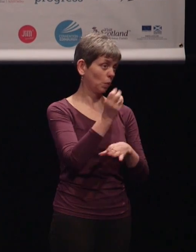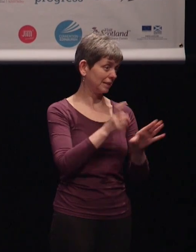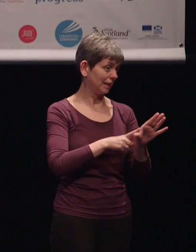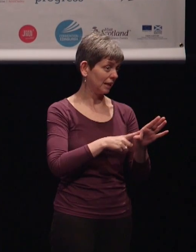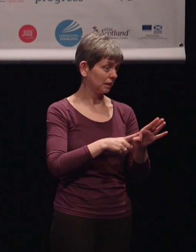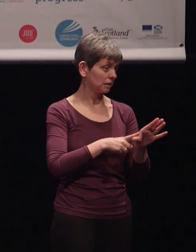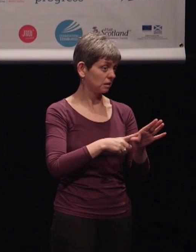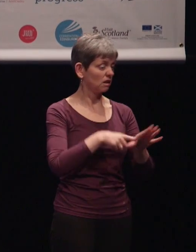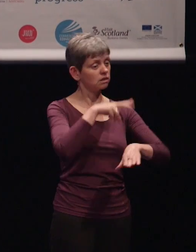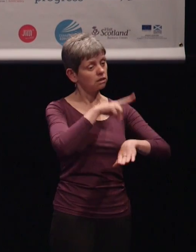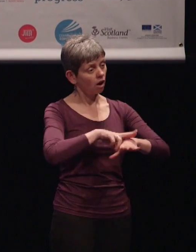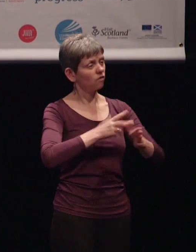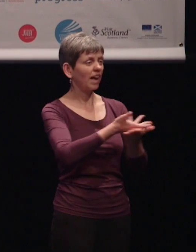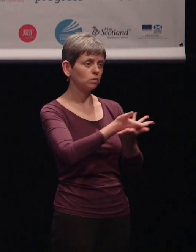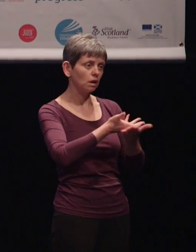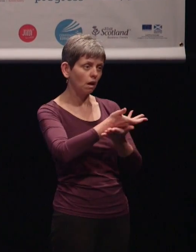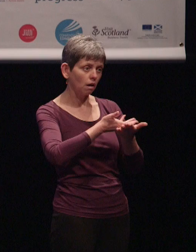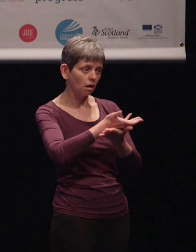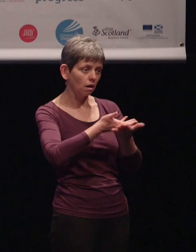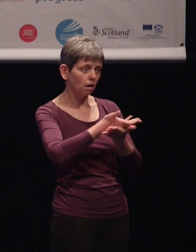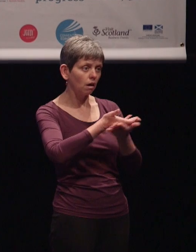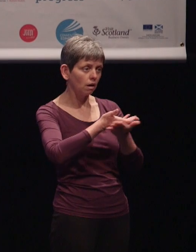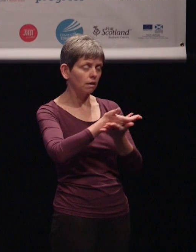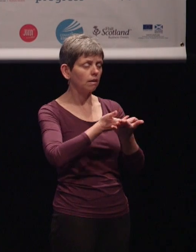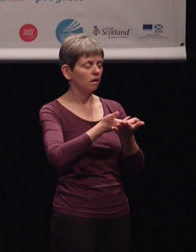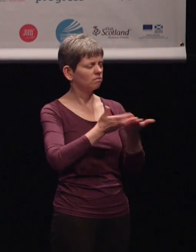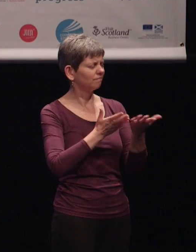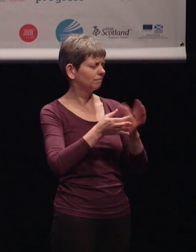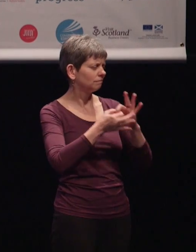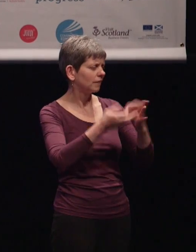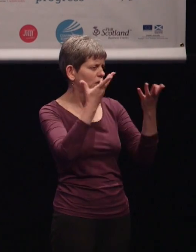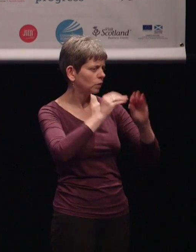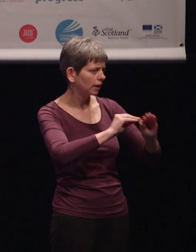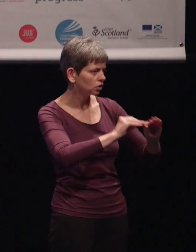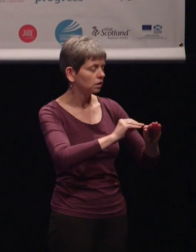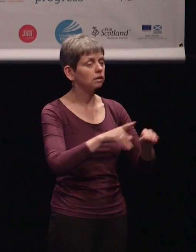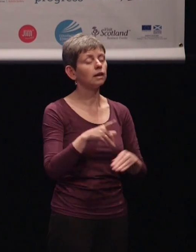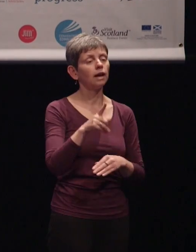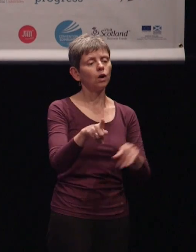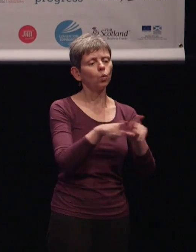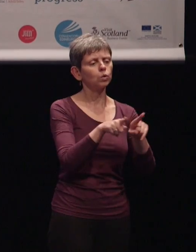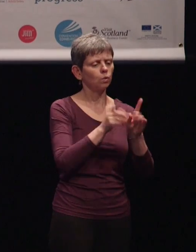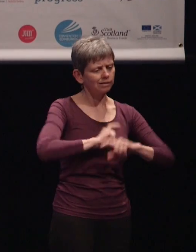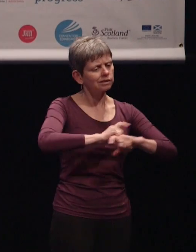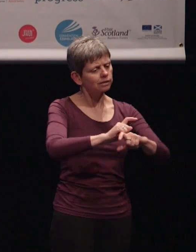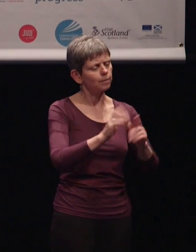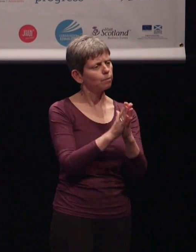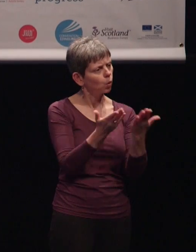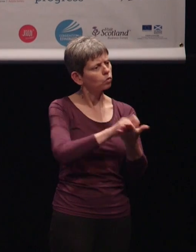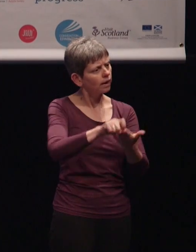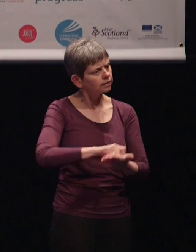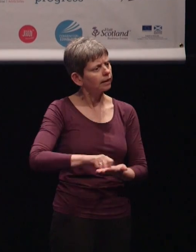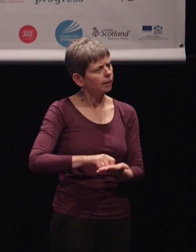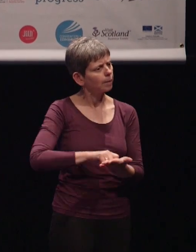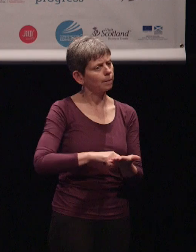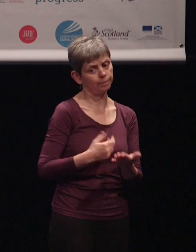a staff counselor, among other things, and educator. And I have been keeping on writing books. And the